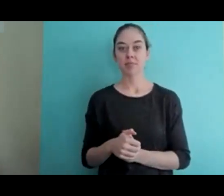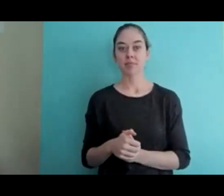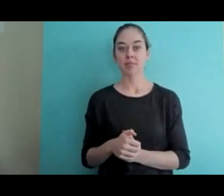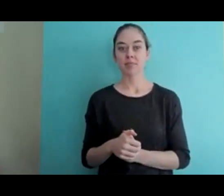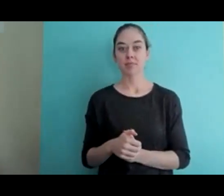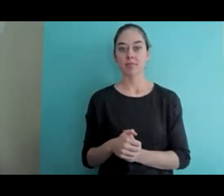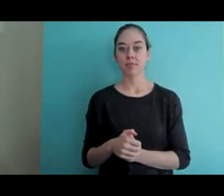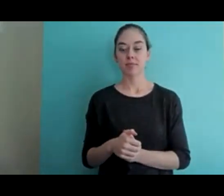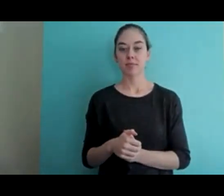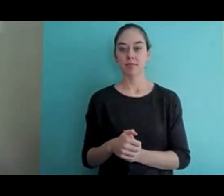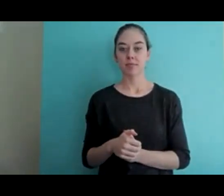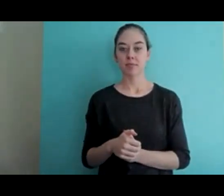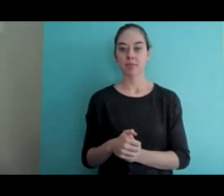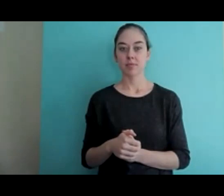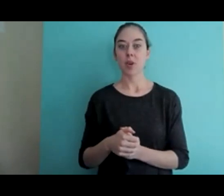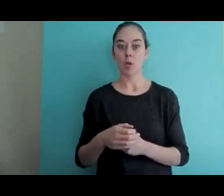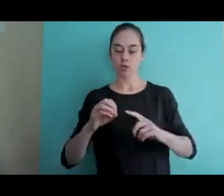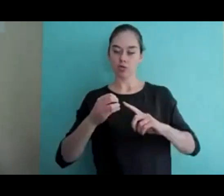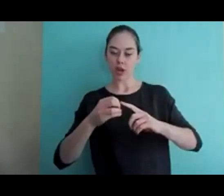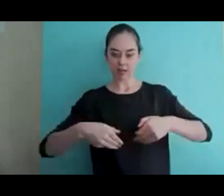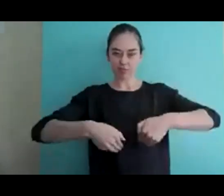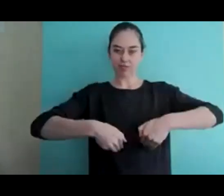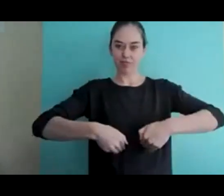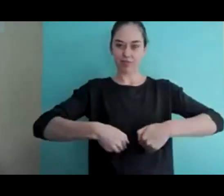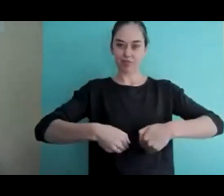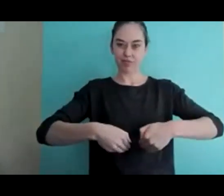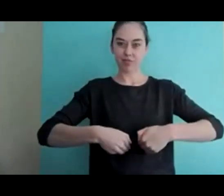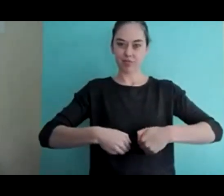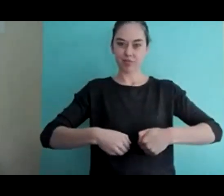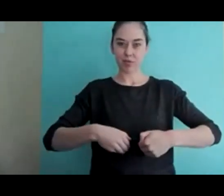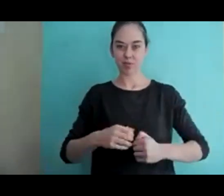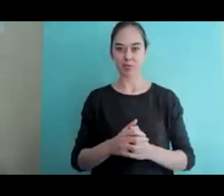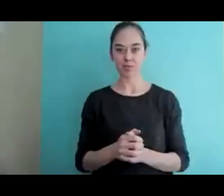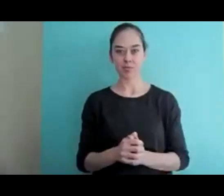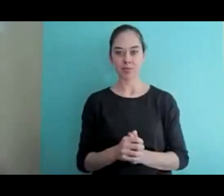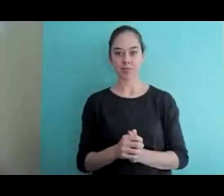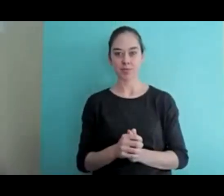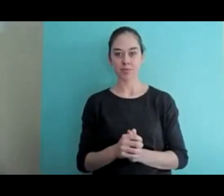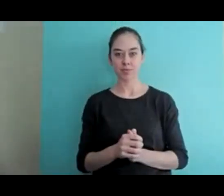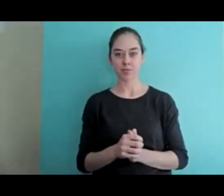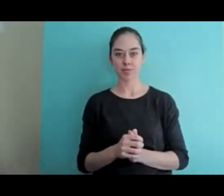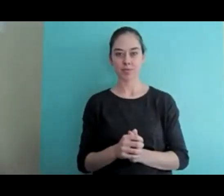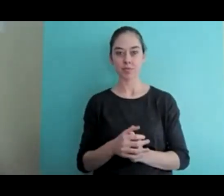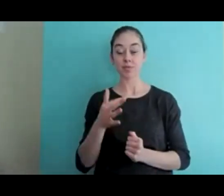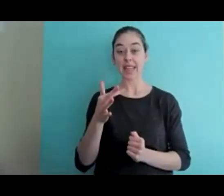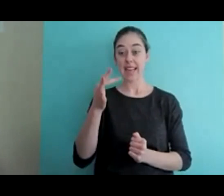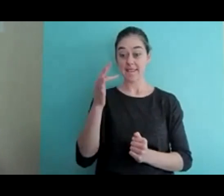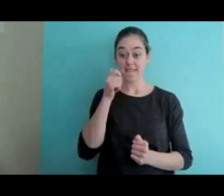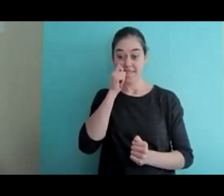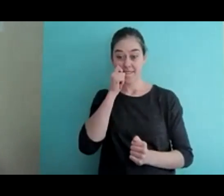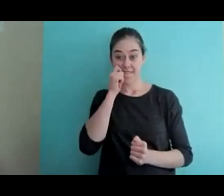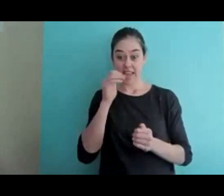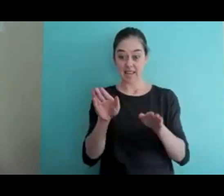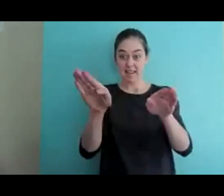little crunch across your midsection every time. If your feet are too far away, you